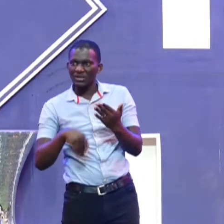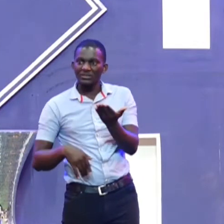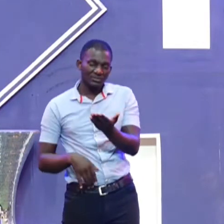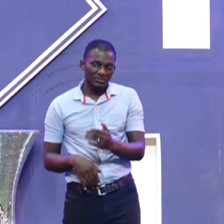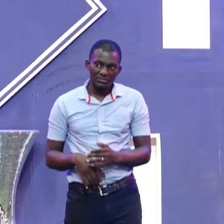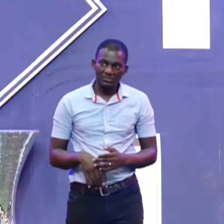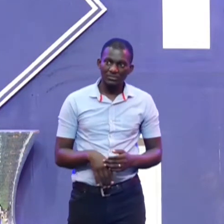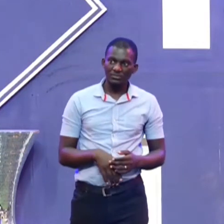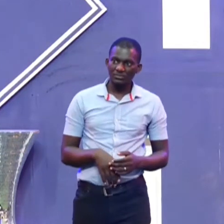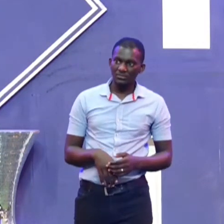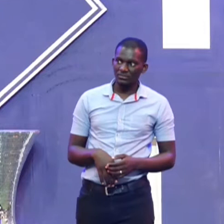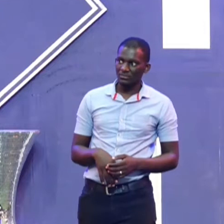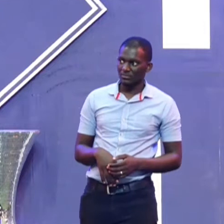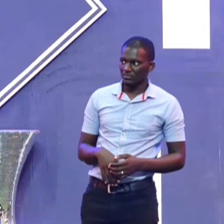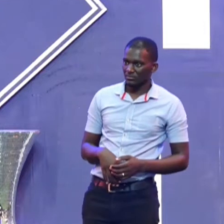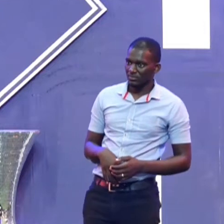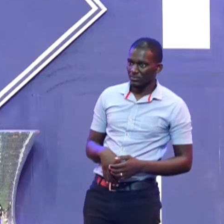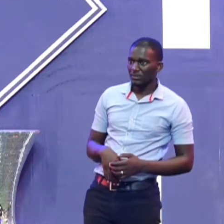you, please recall their names.